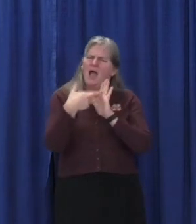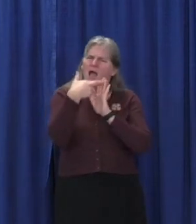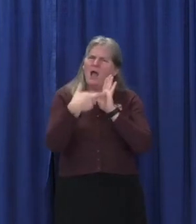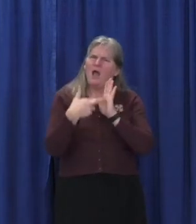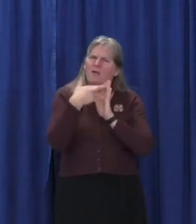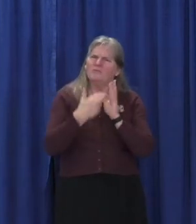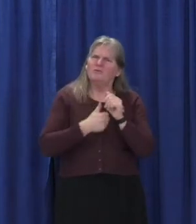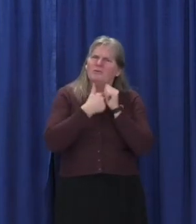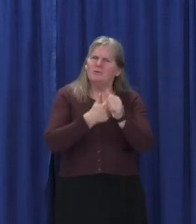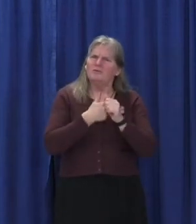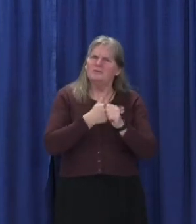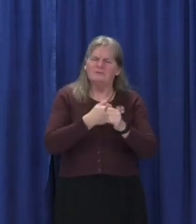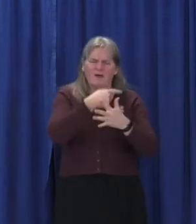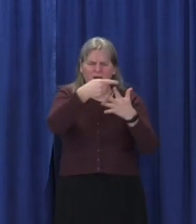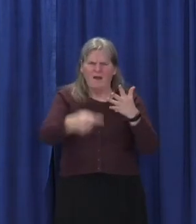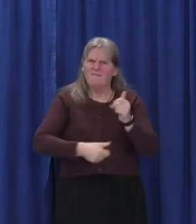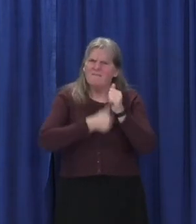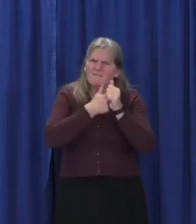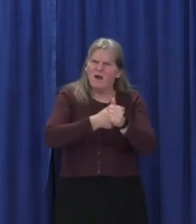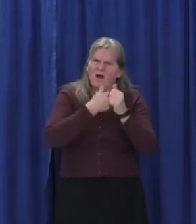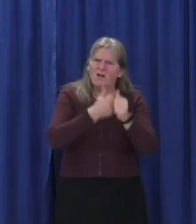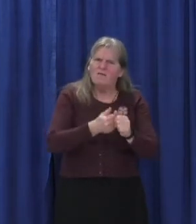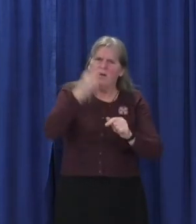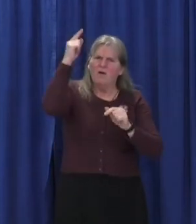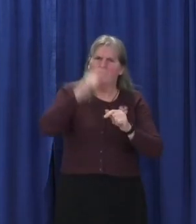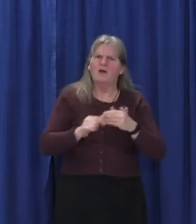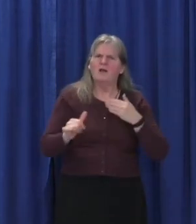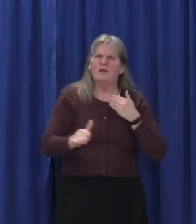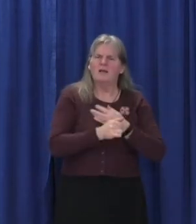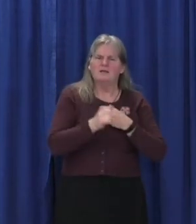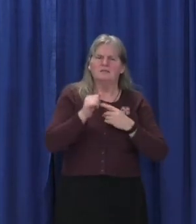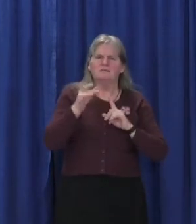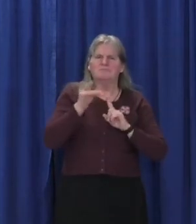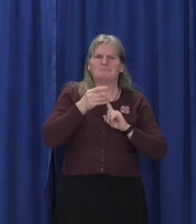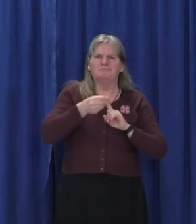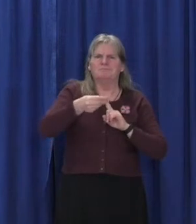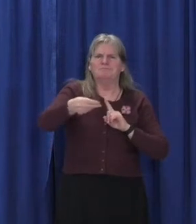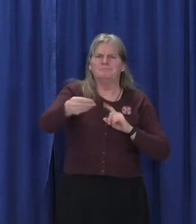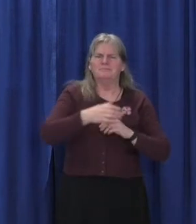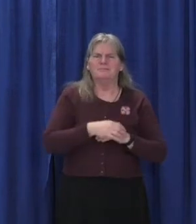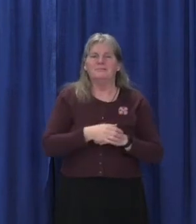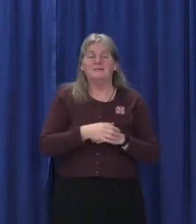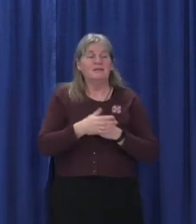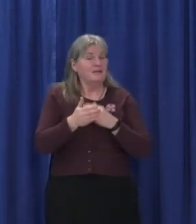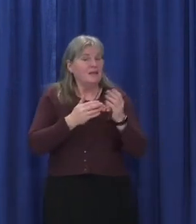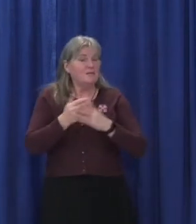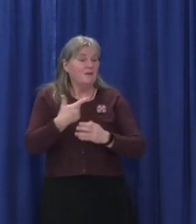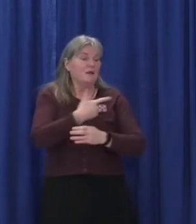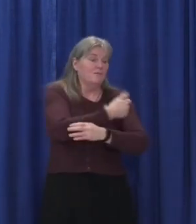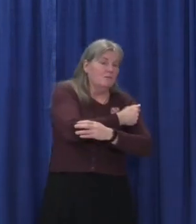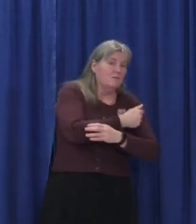sense, multiple public health measures to reduce the risk. Regardless of your vaccination status,